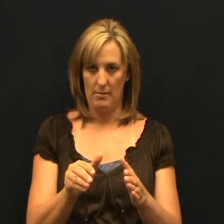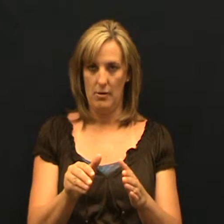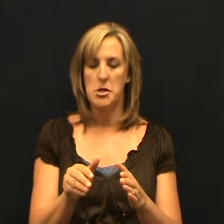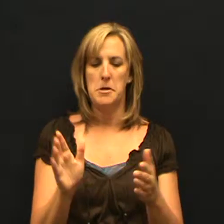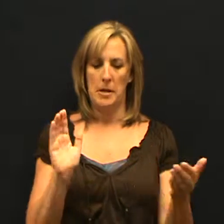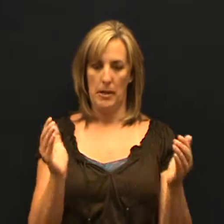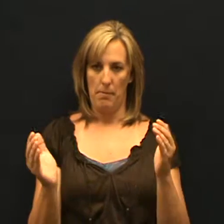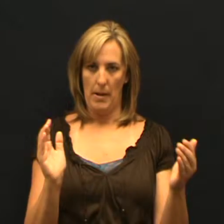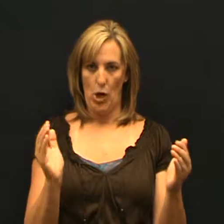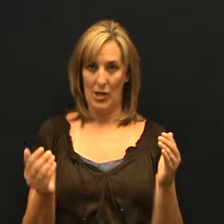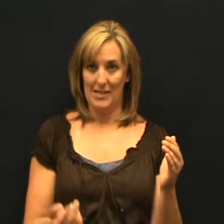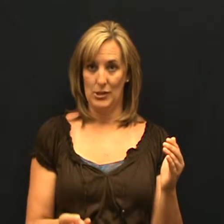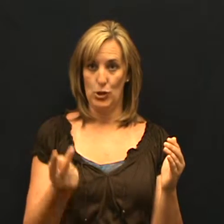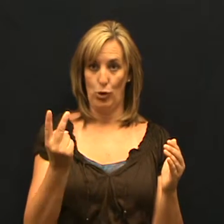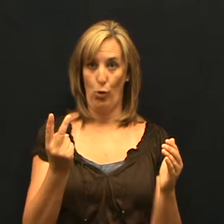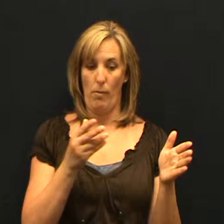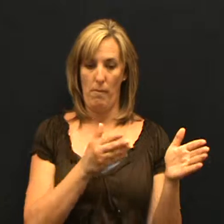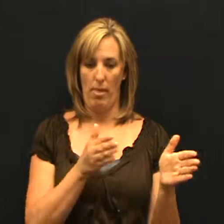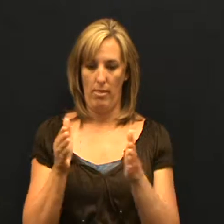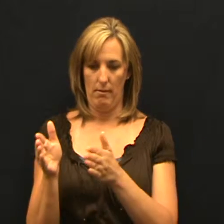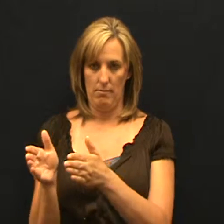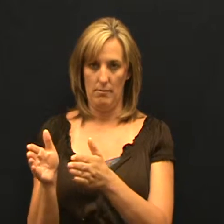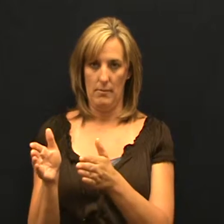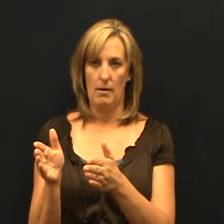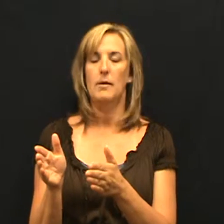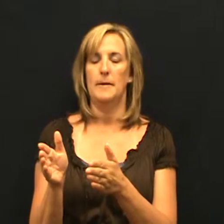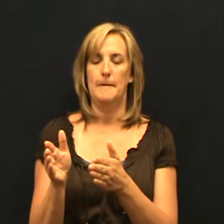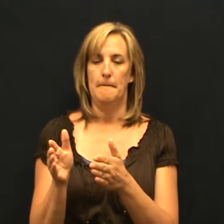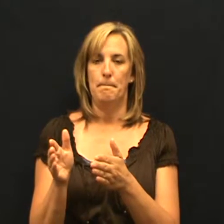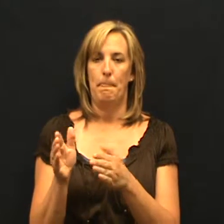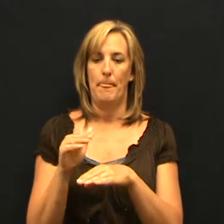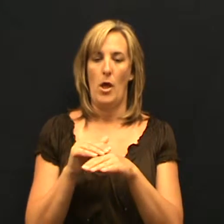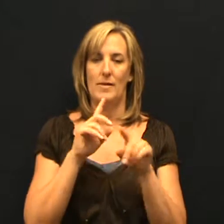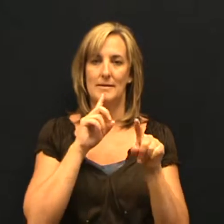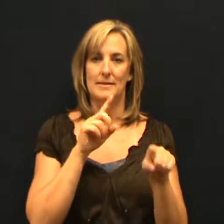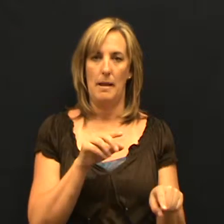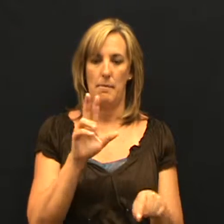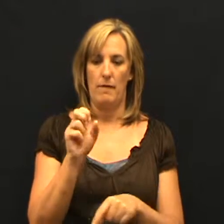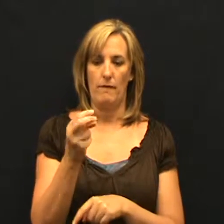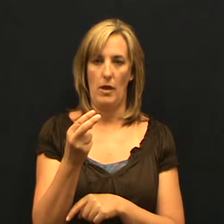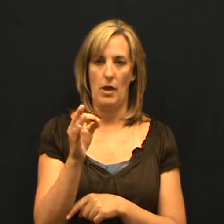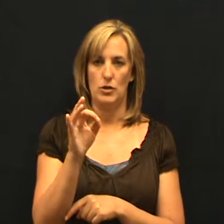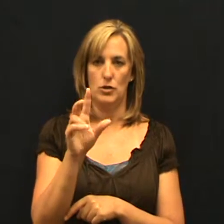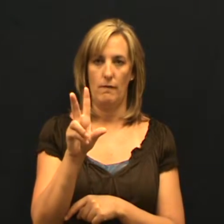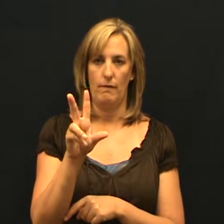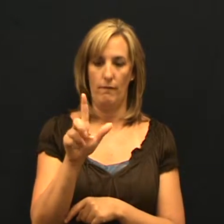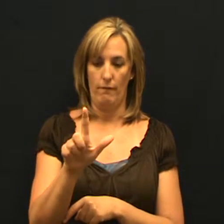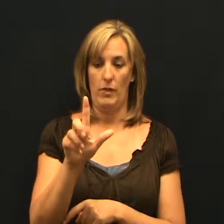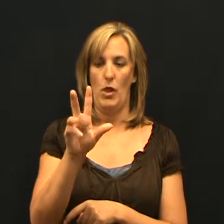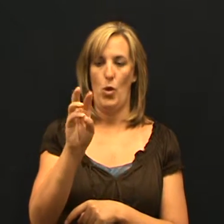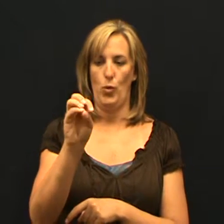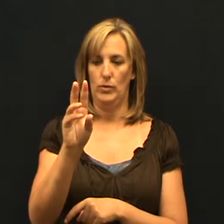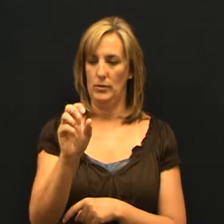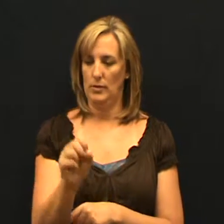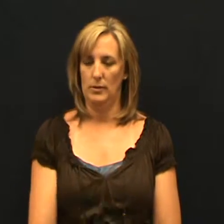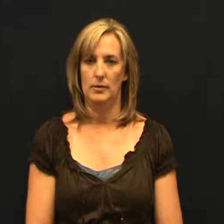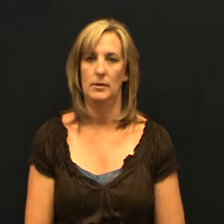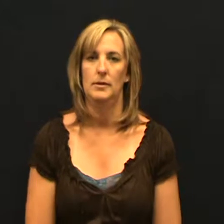reporting operating cash flows on a statement of cash flows. There's the direct method and the indirect method. We are going to look at